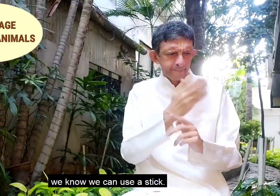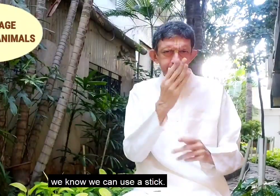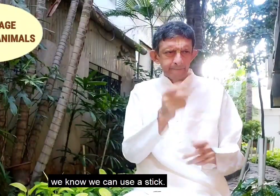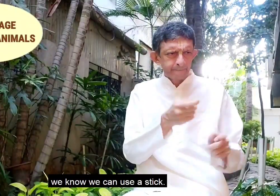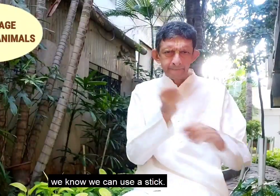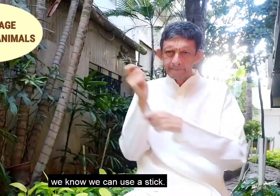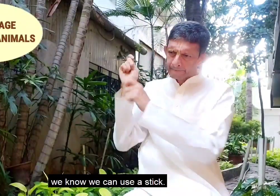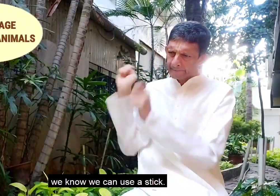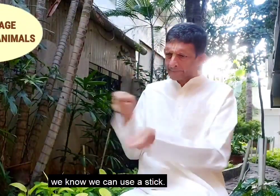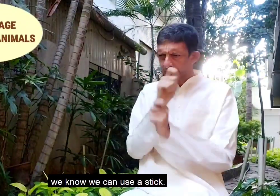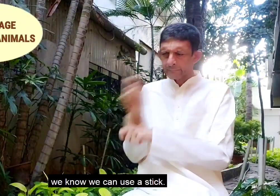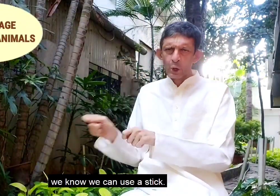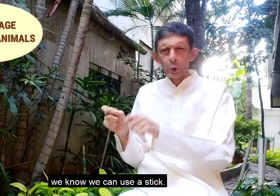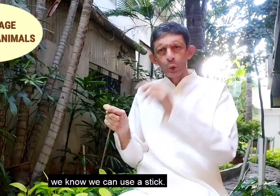We know we can use a stick.